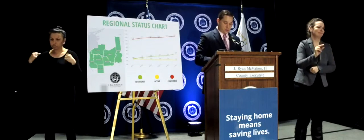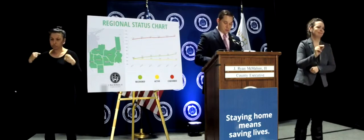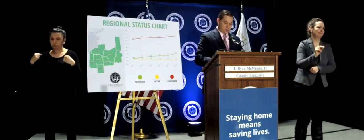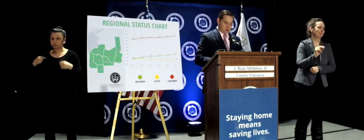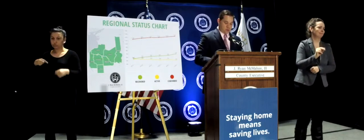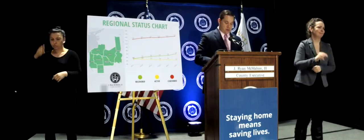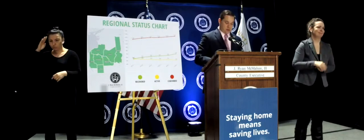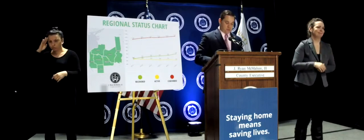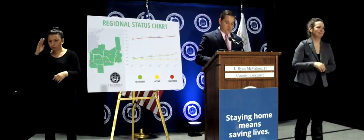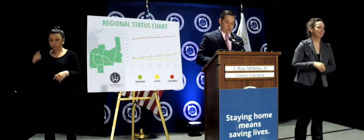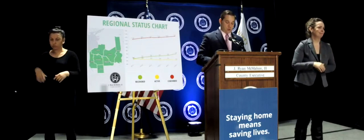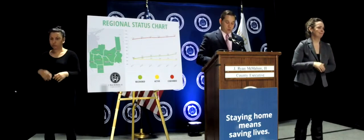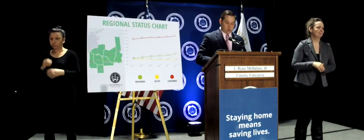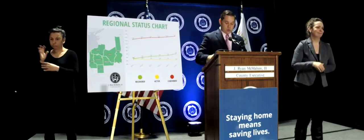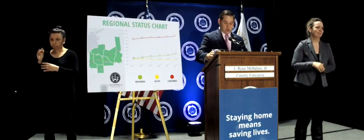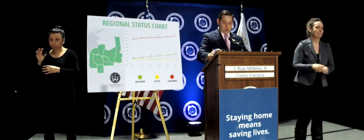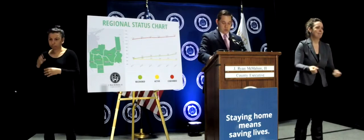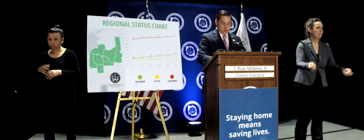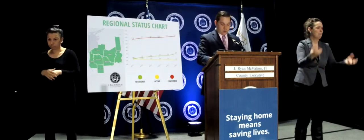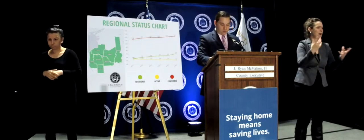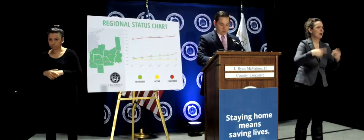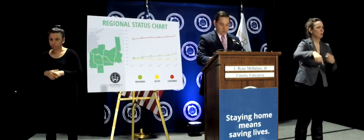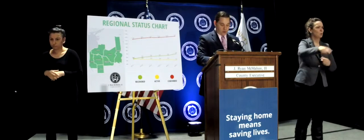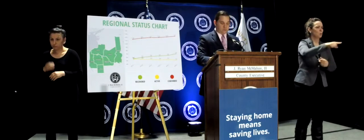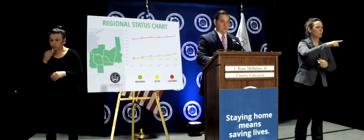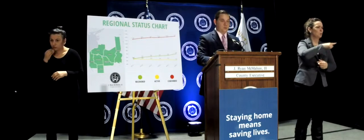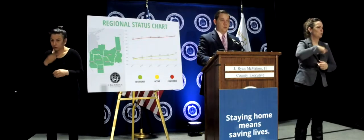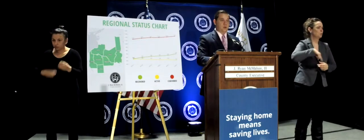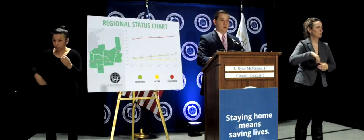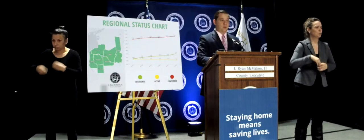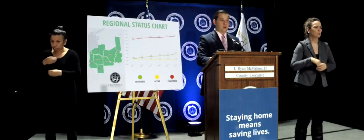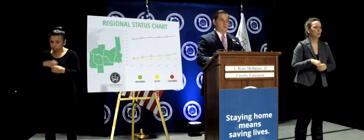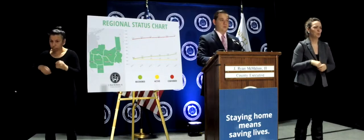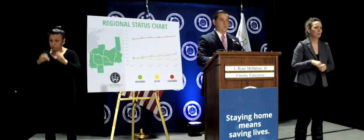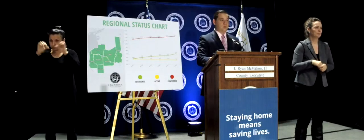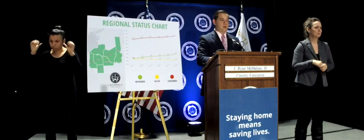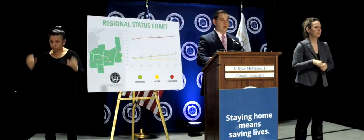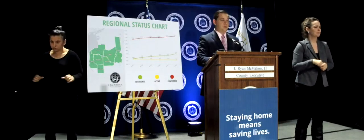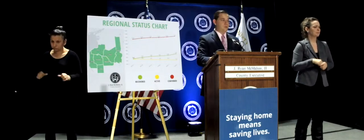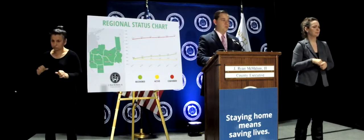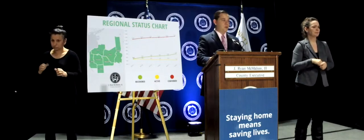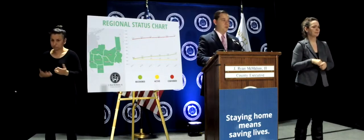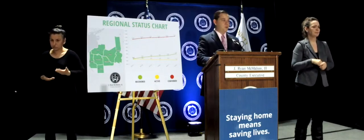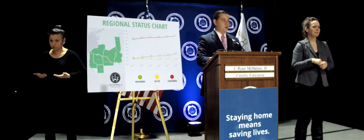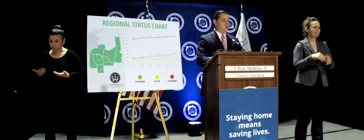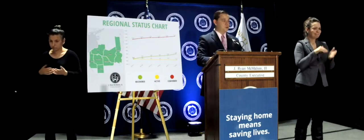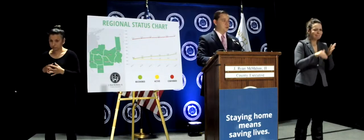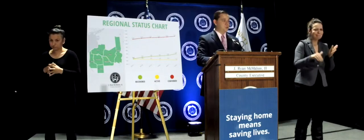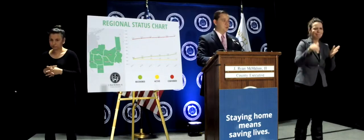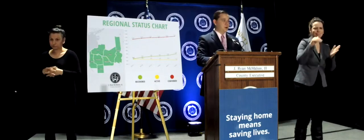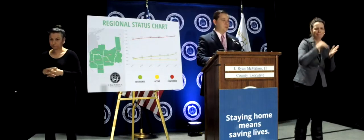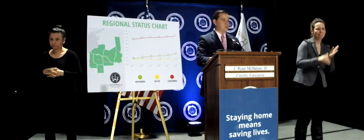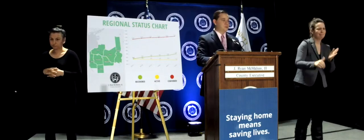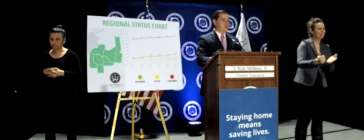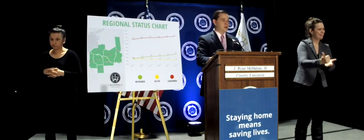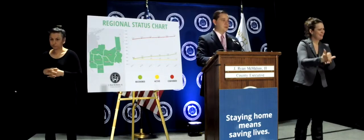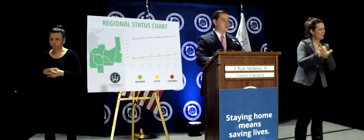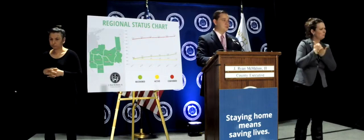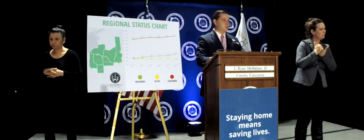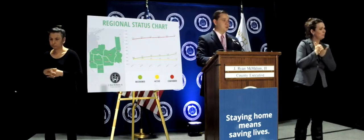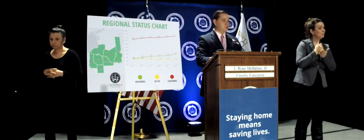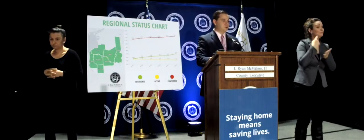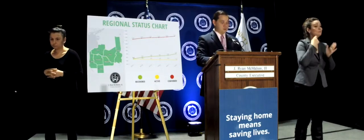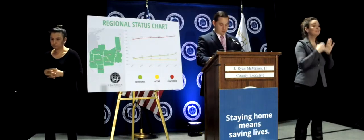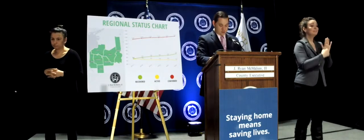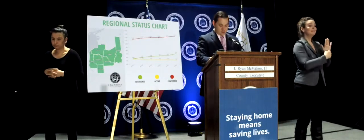grounds. Many of you often would cover us when we would have a new baby born at the zoo. I miss those days,